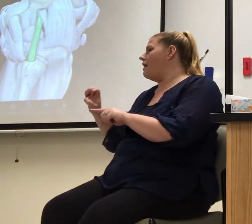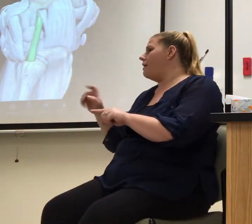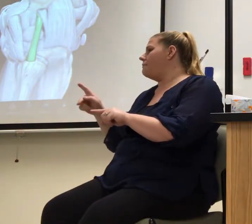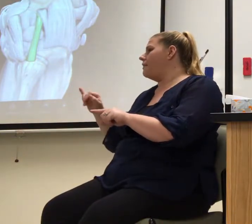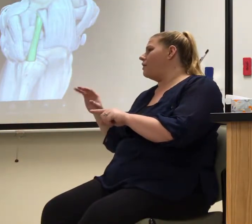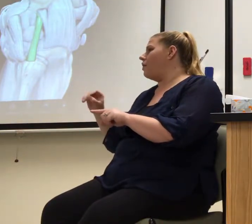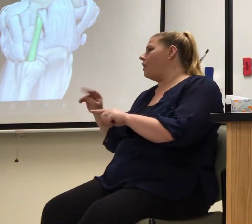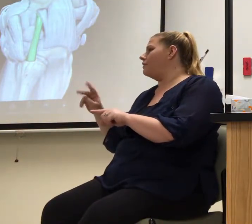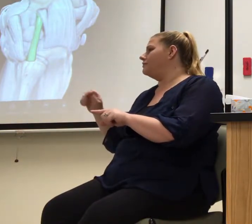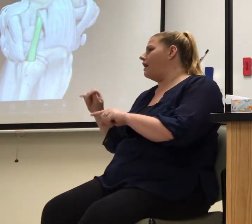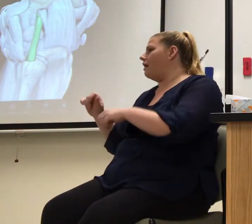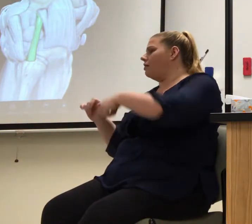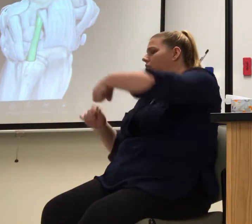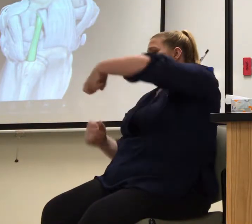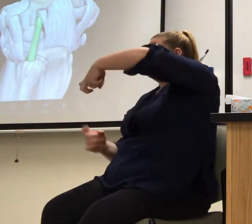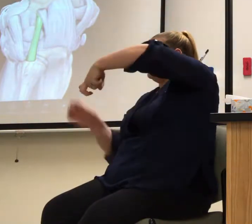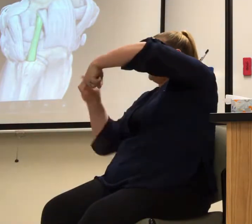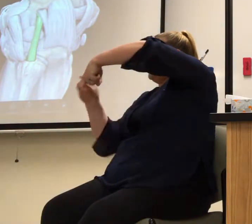femur.